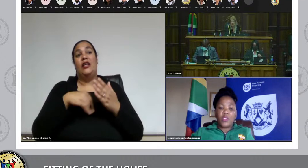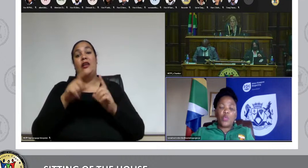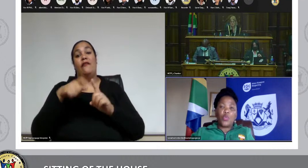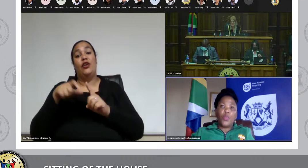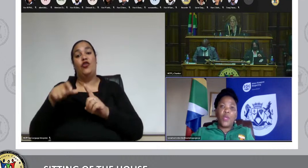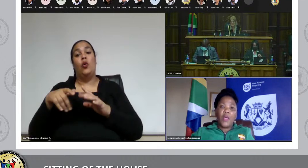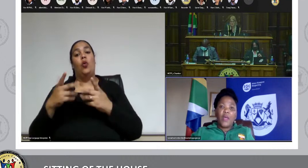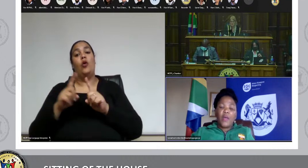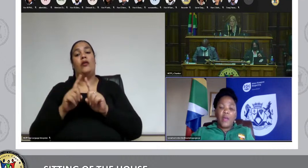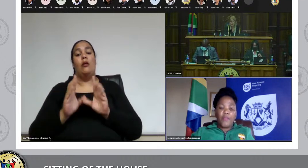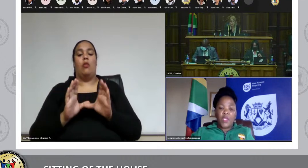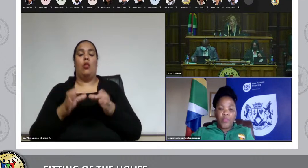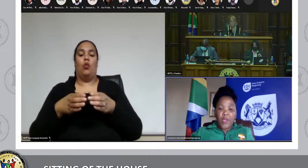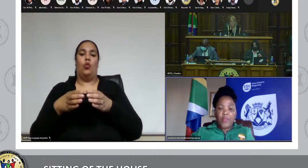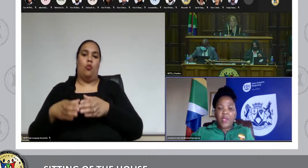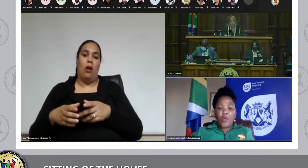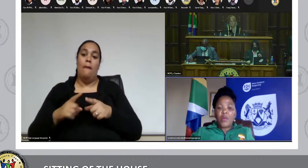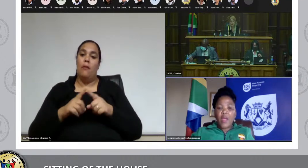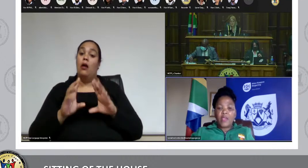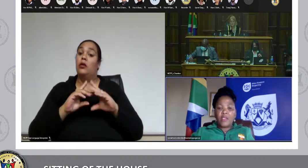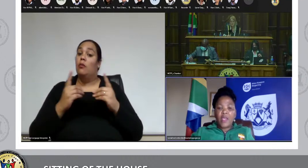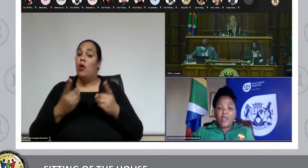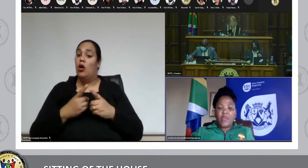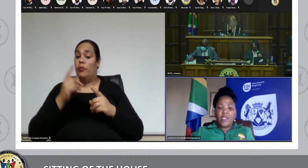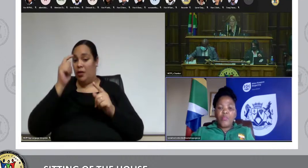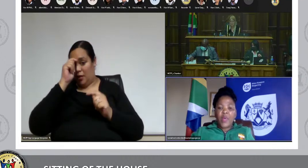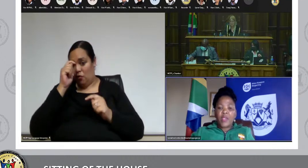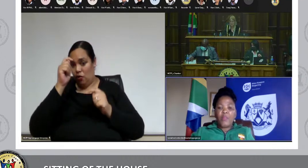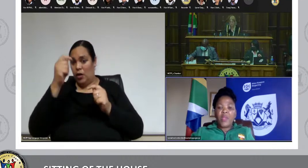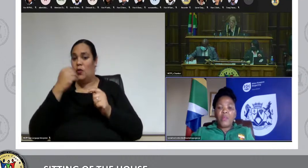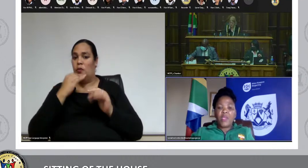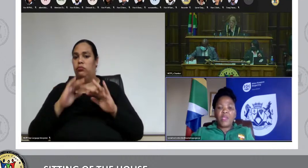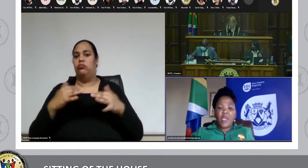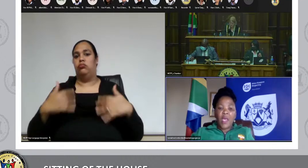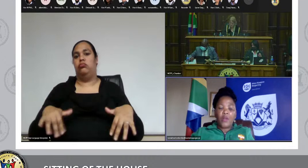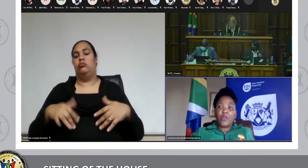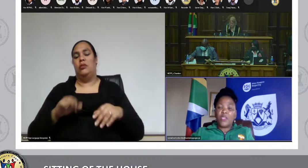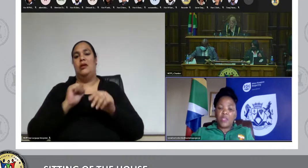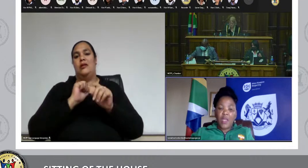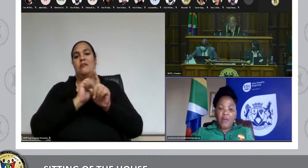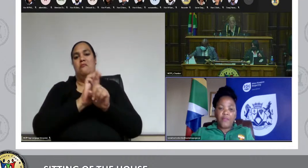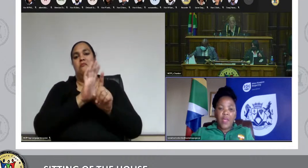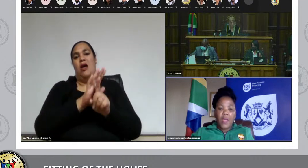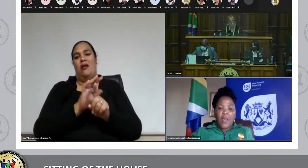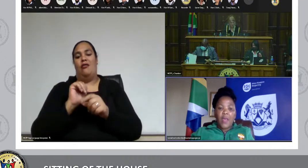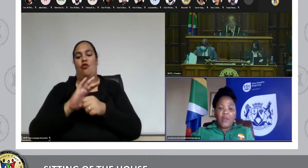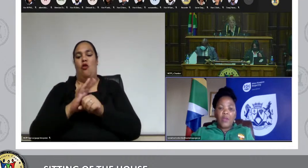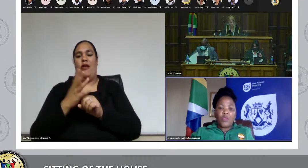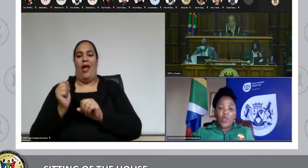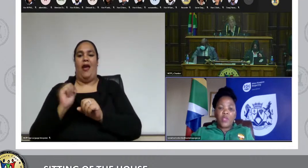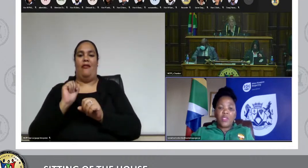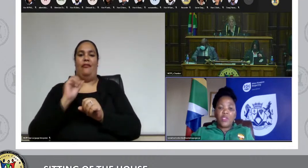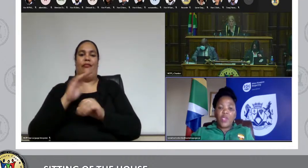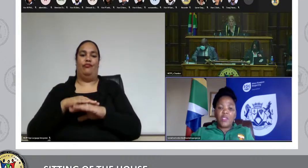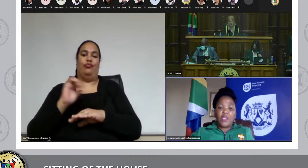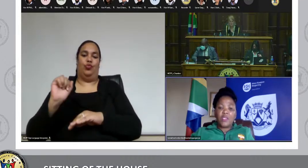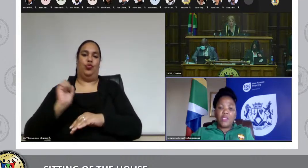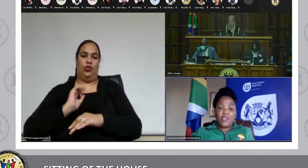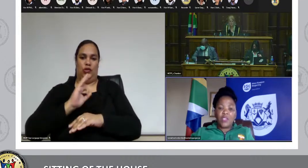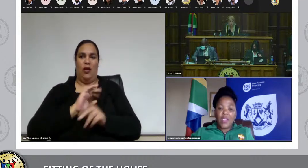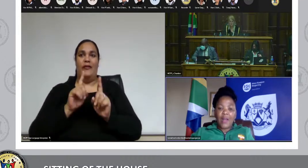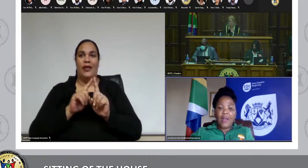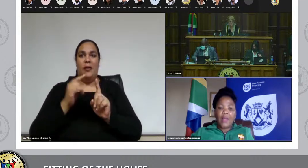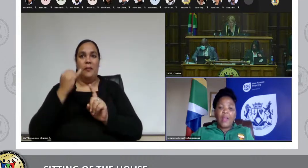also as a group. The department recognized the immense impact the pandemic has had on its staff and also has